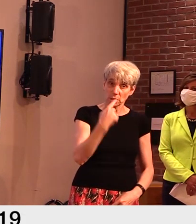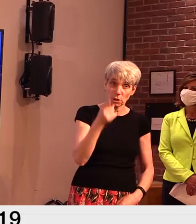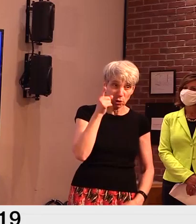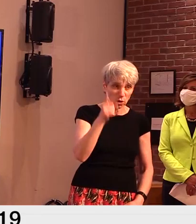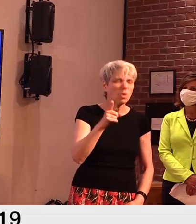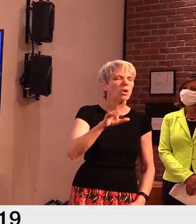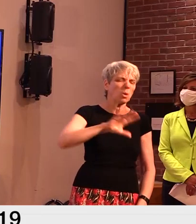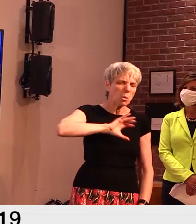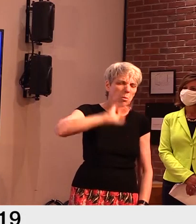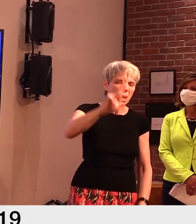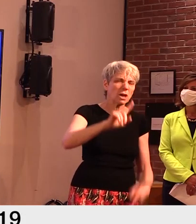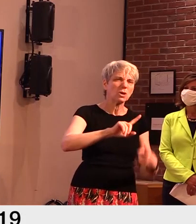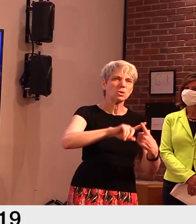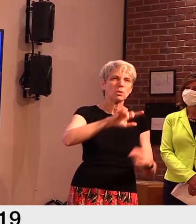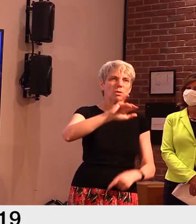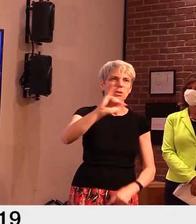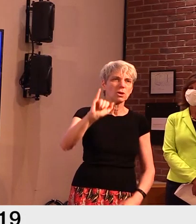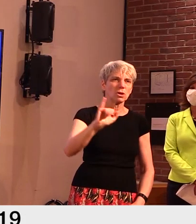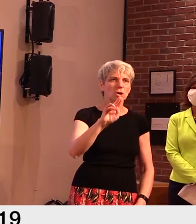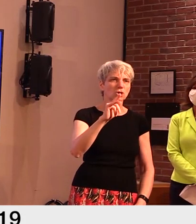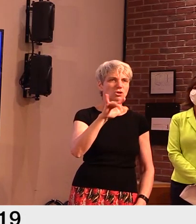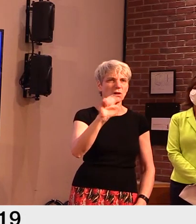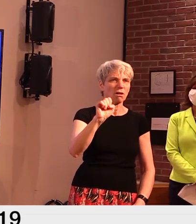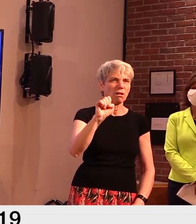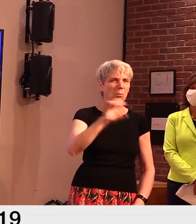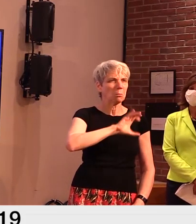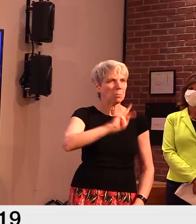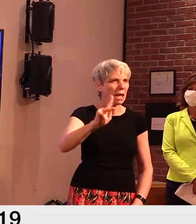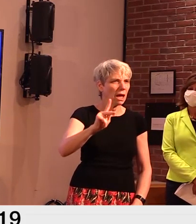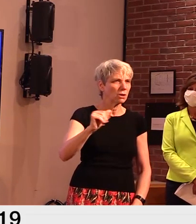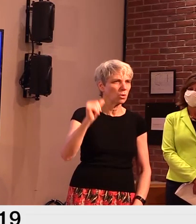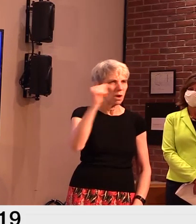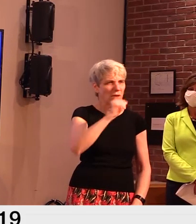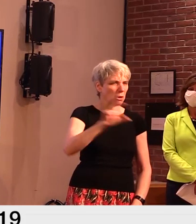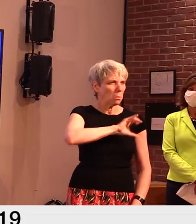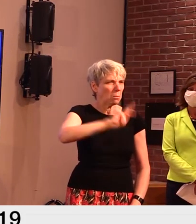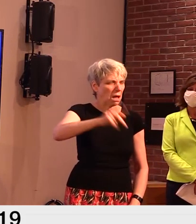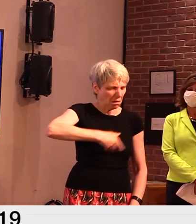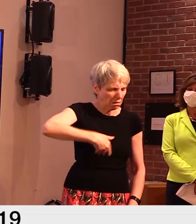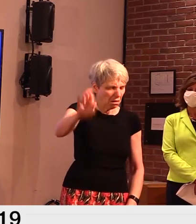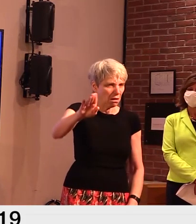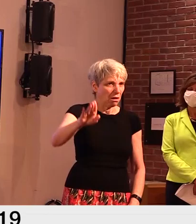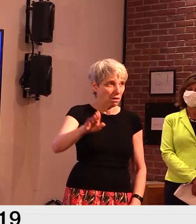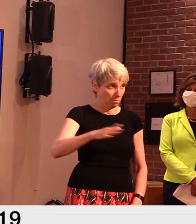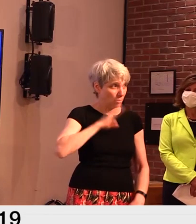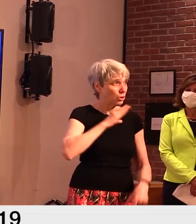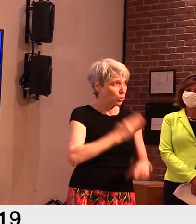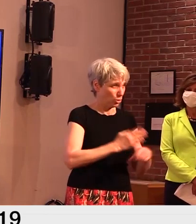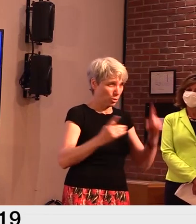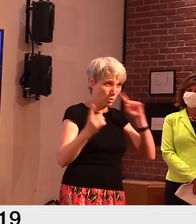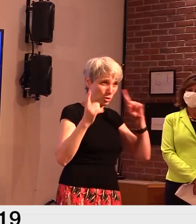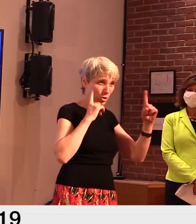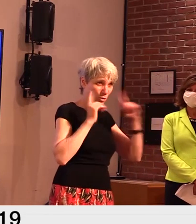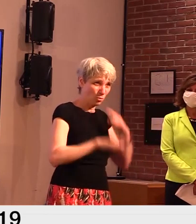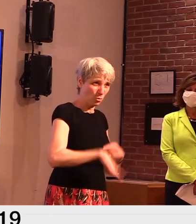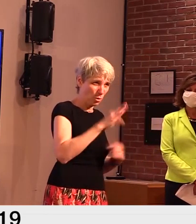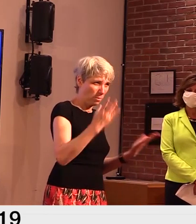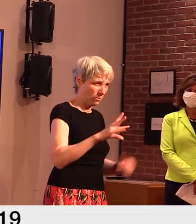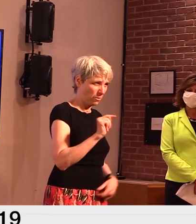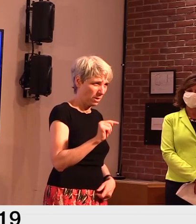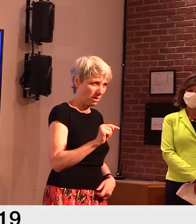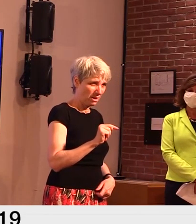and consider, when was the last time you were told, go back to the jungle?